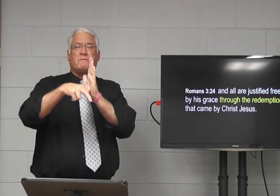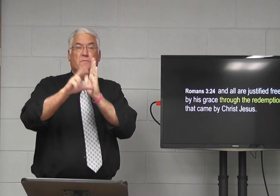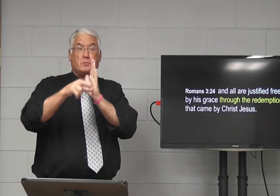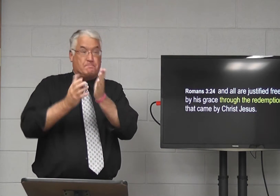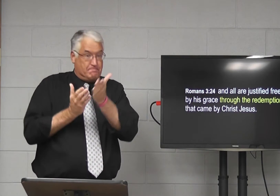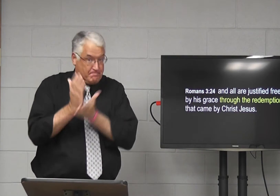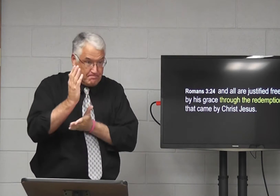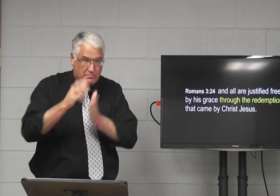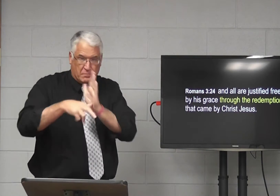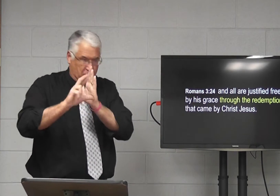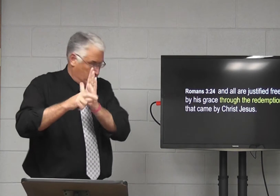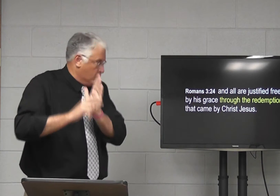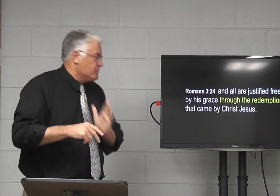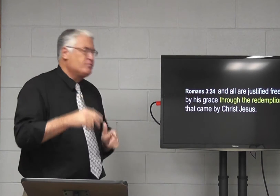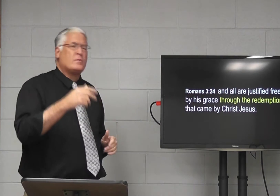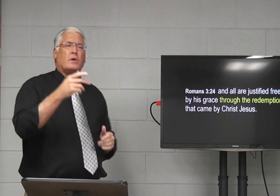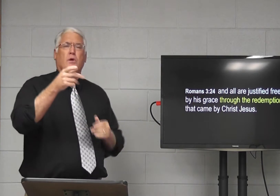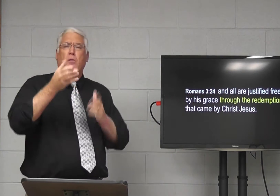Mm-hmm. You know, we're going to review a little bit.